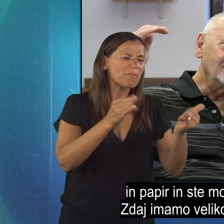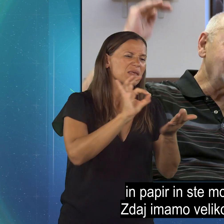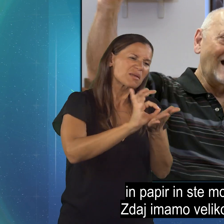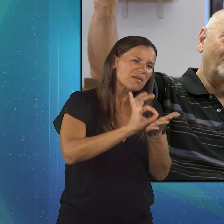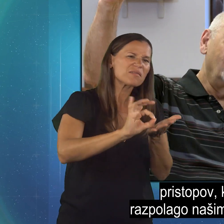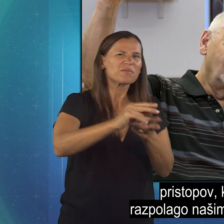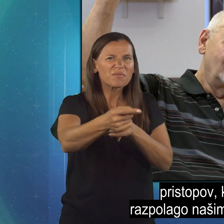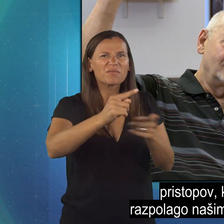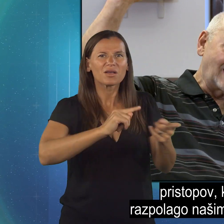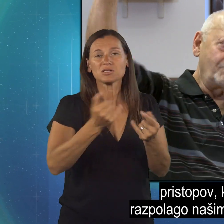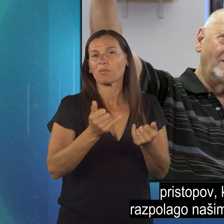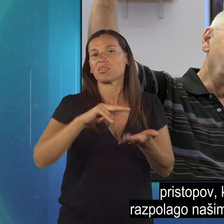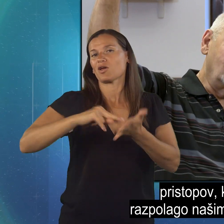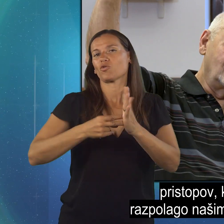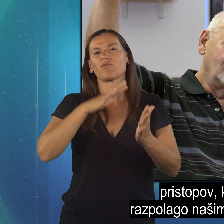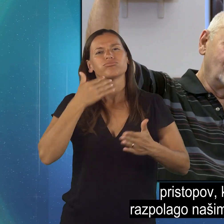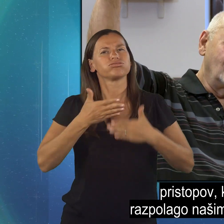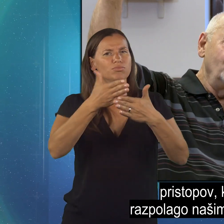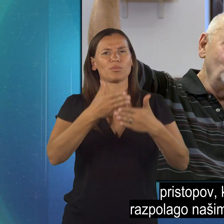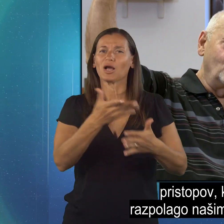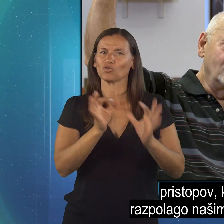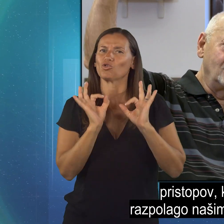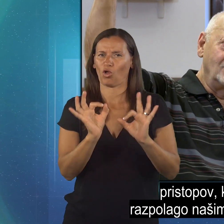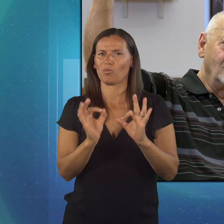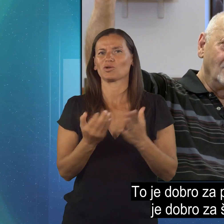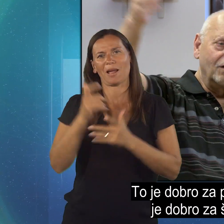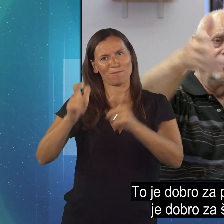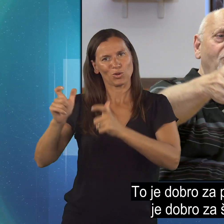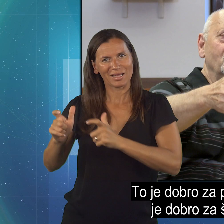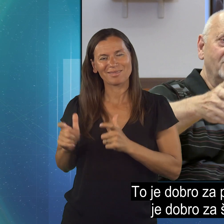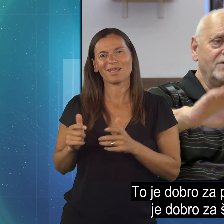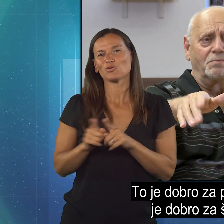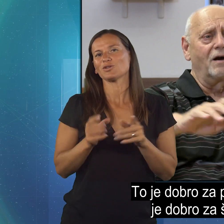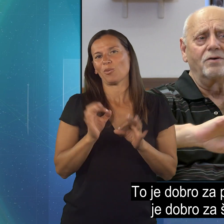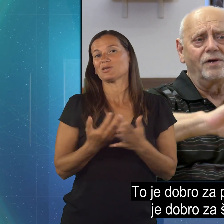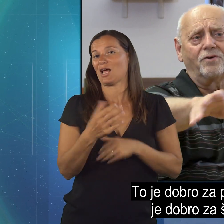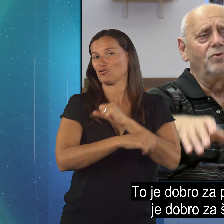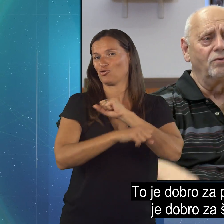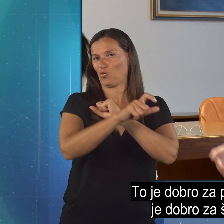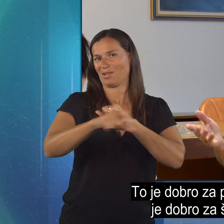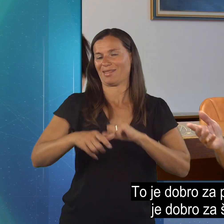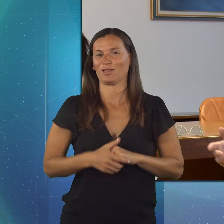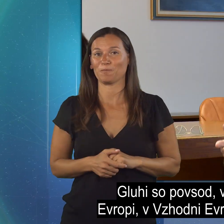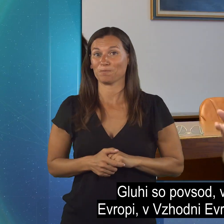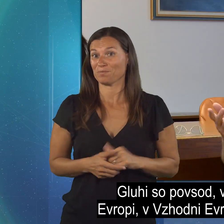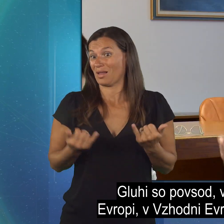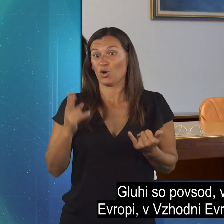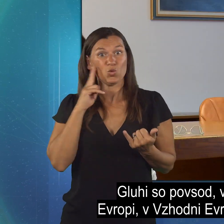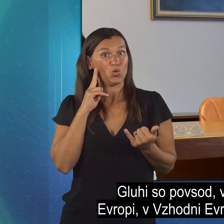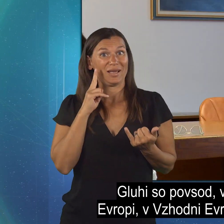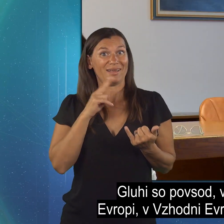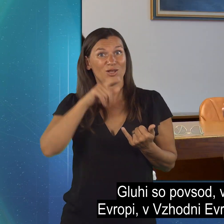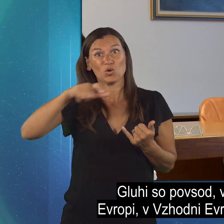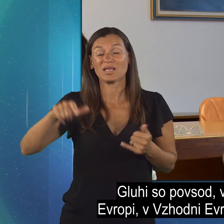many other avenues that are available for our students. So it's a good thing for our businesses and it's a good thing for our students. There are deaf